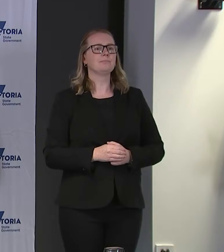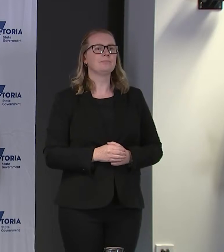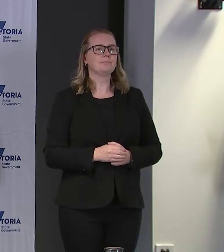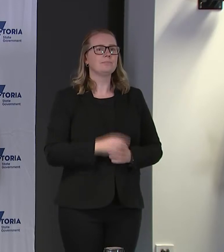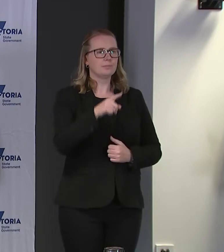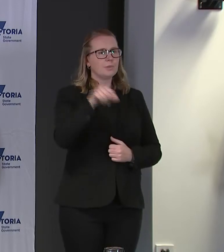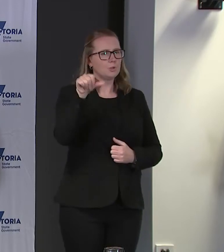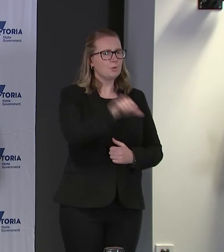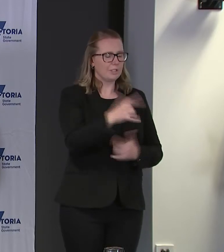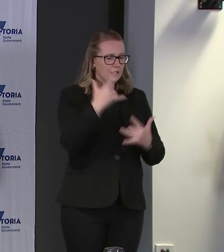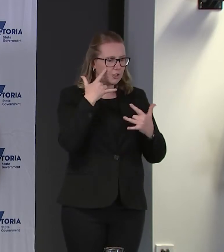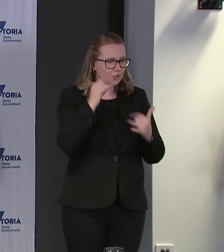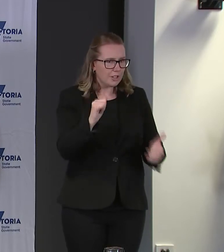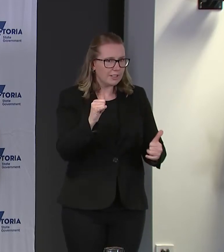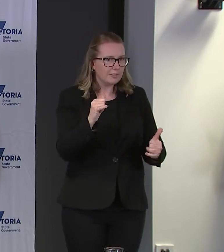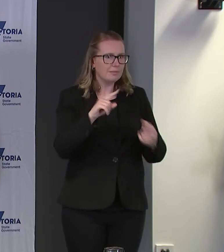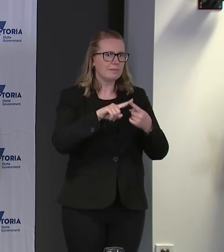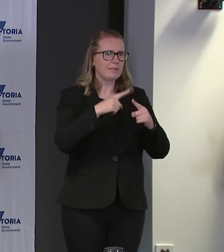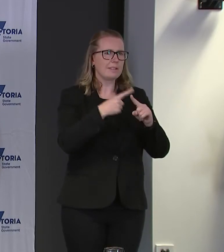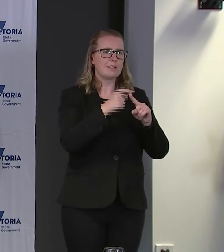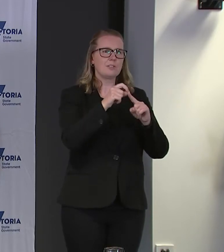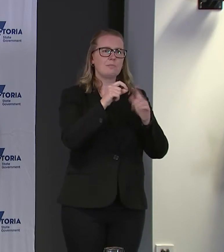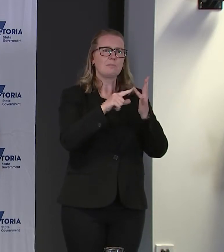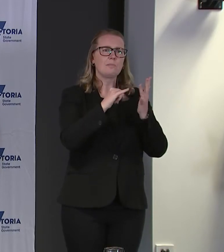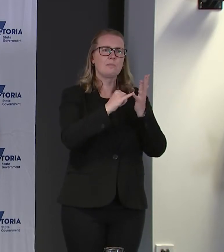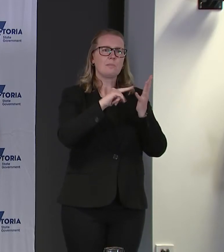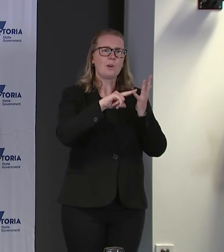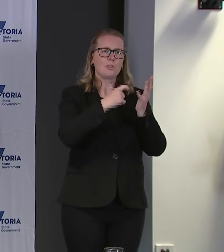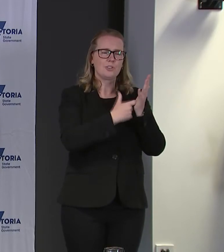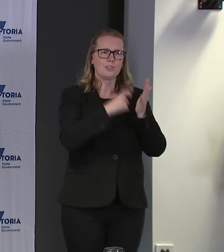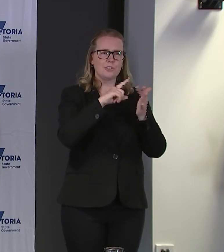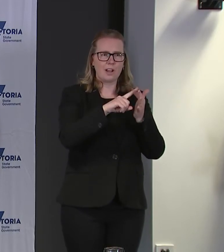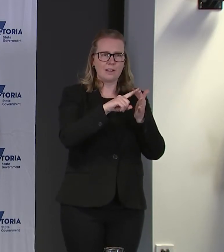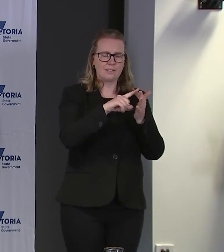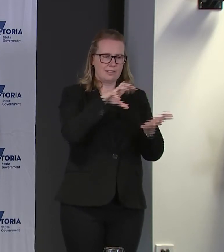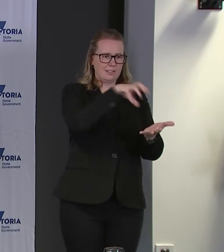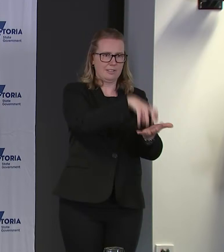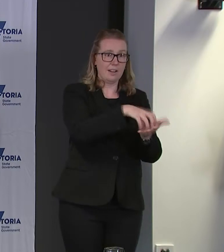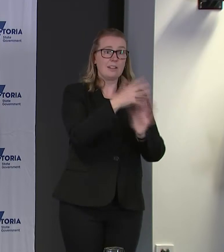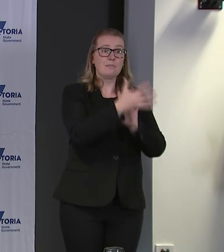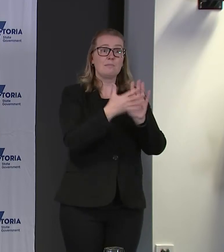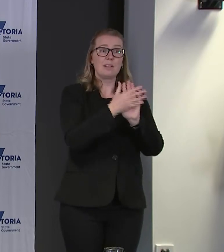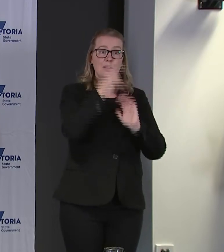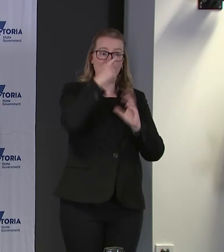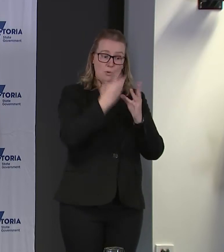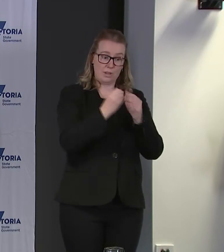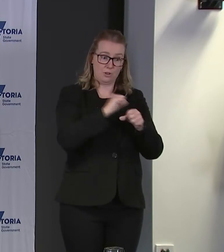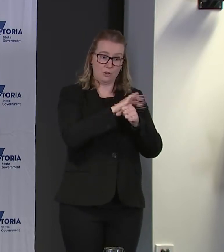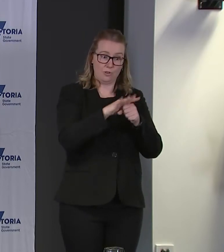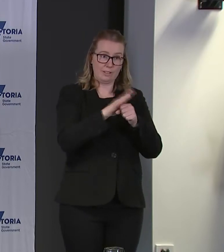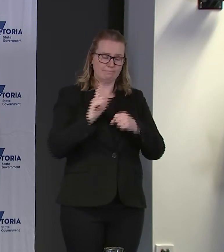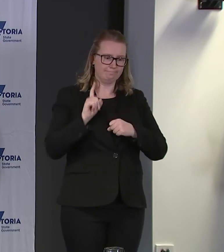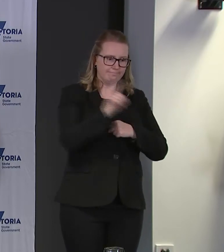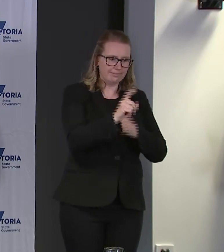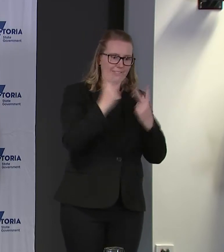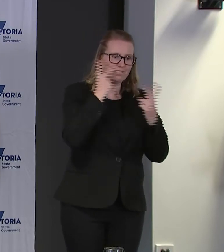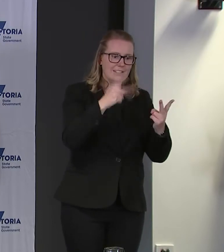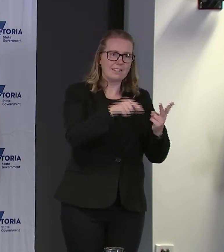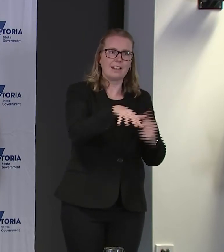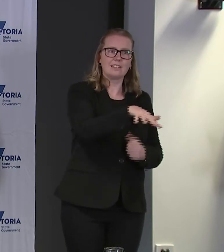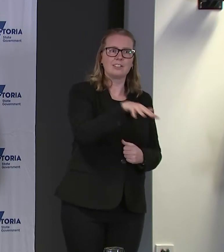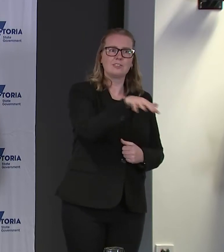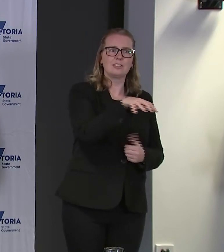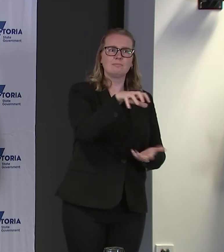exposure sites that are listed and not just reflect on the specific times and days for those exposure sites, but if you're a